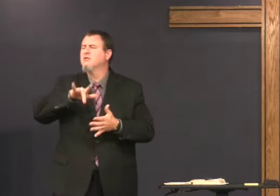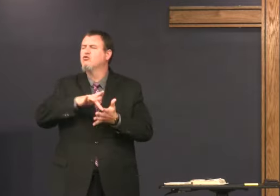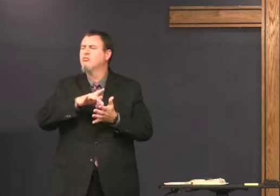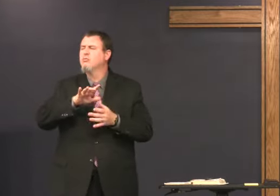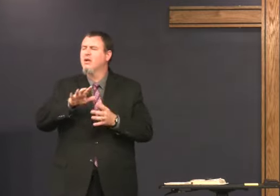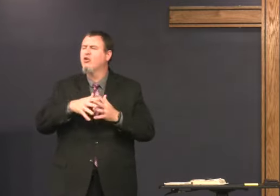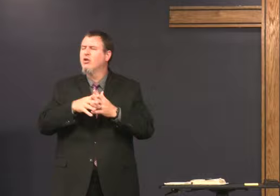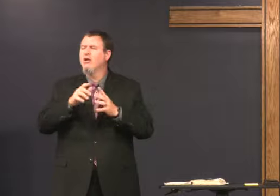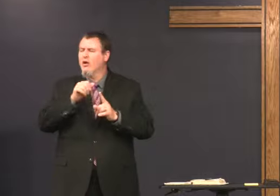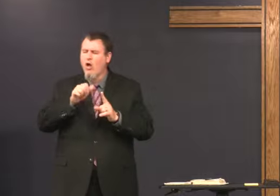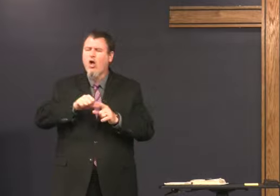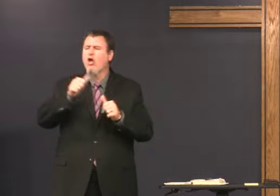her